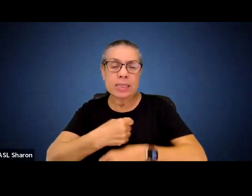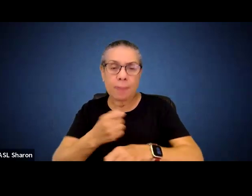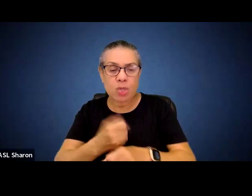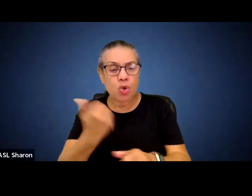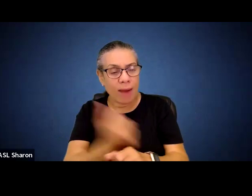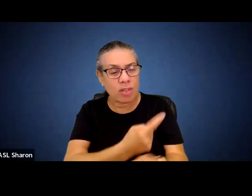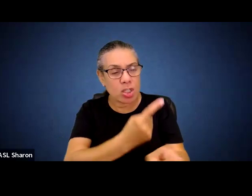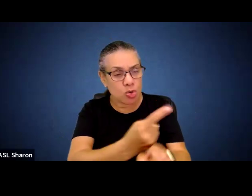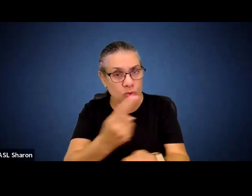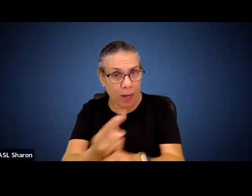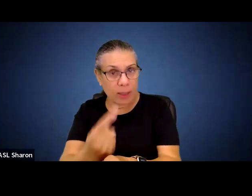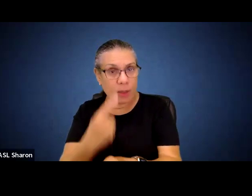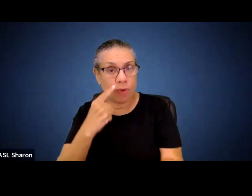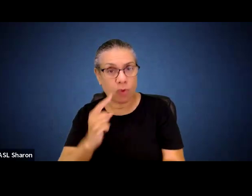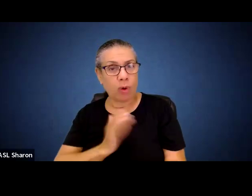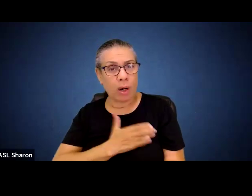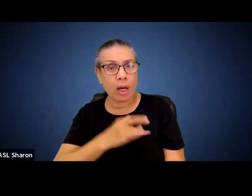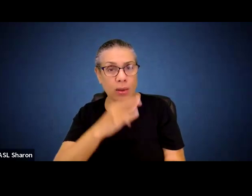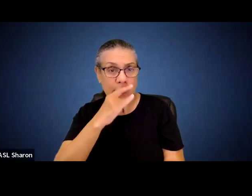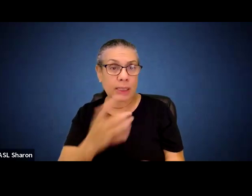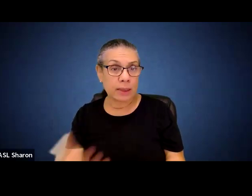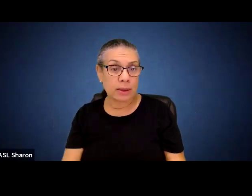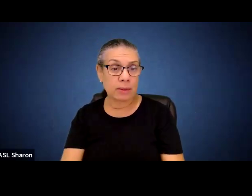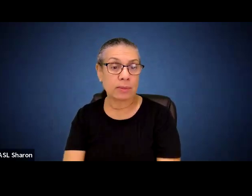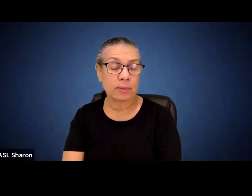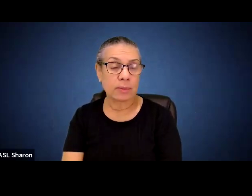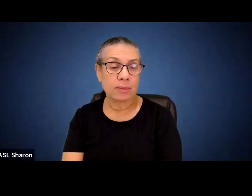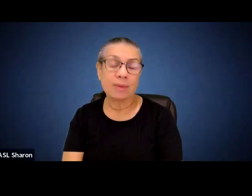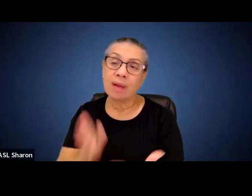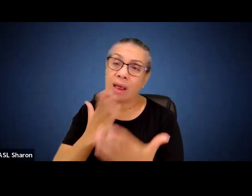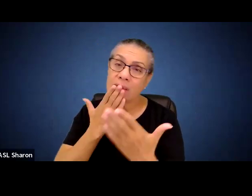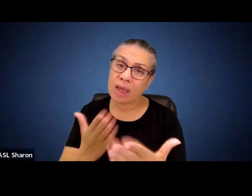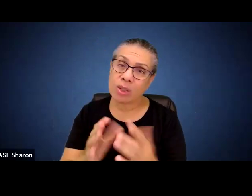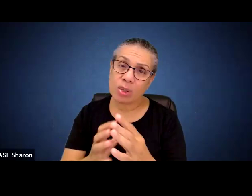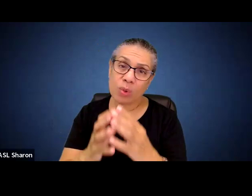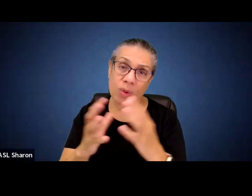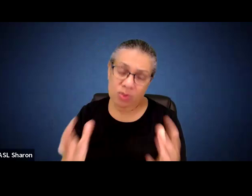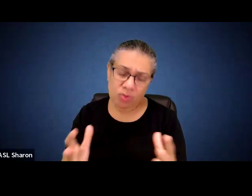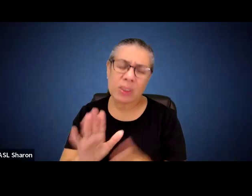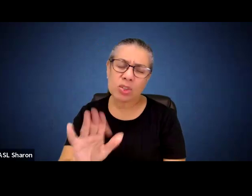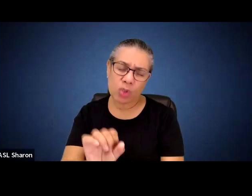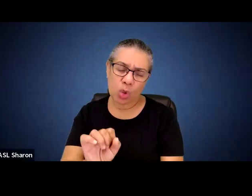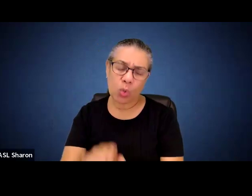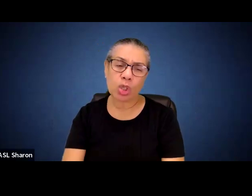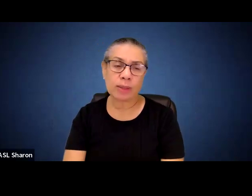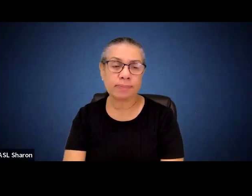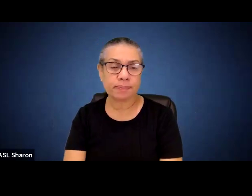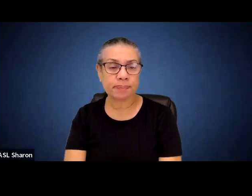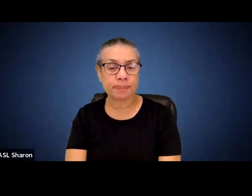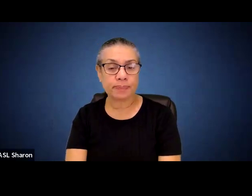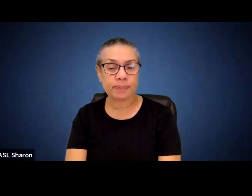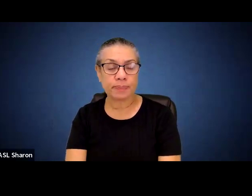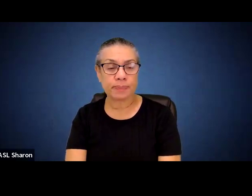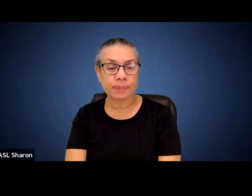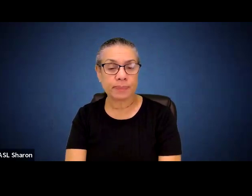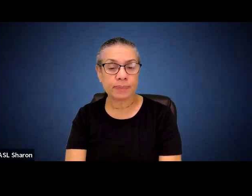place in all of the places where they are. But again, thank you all for the work. Thank you.